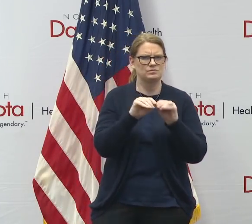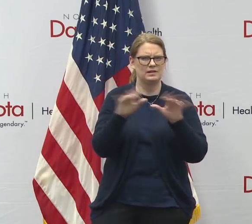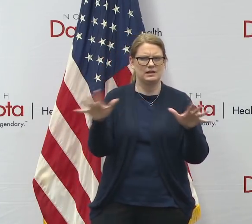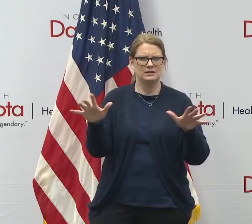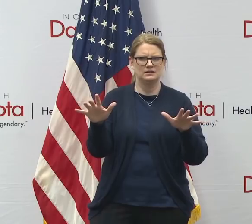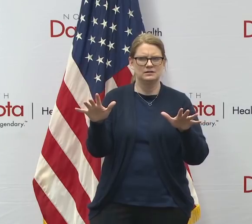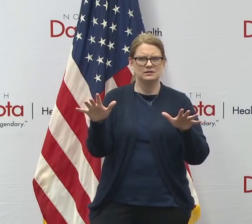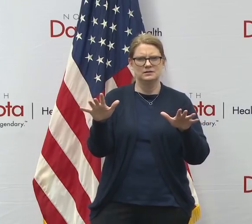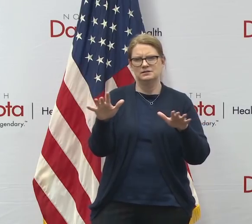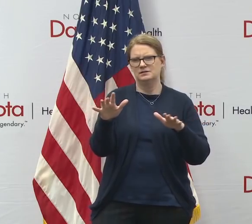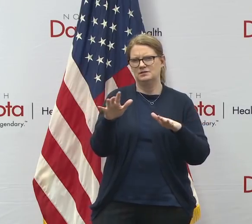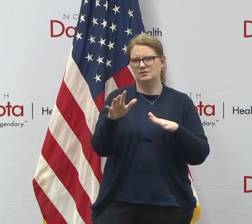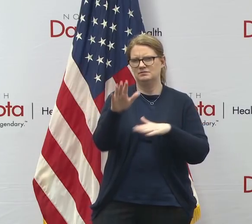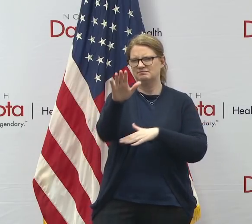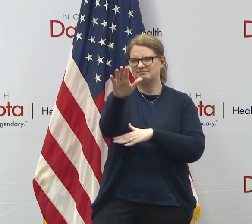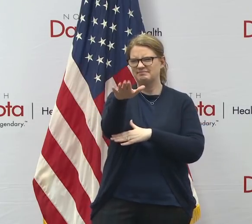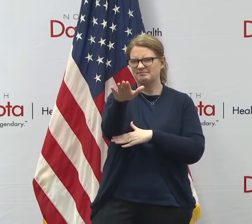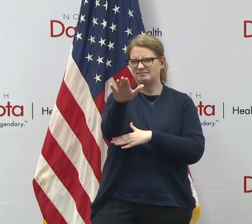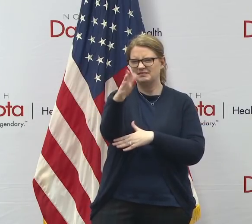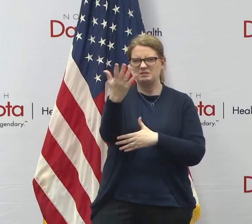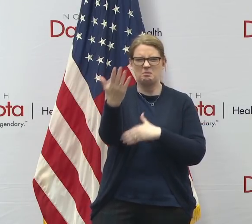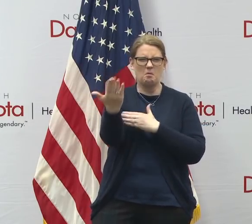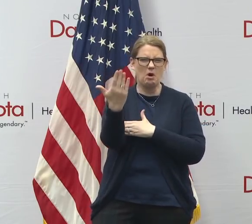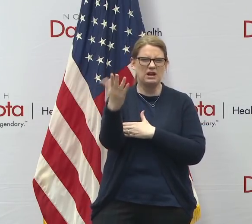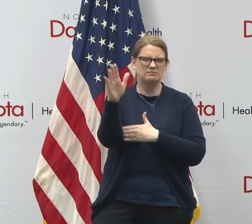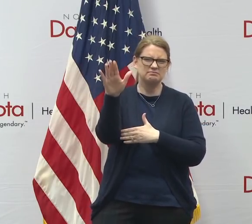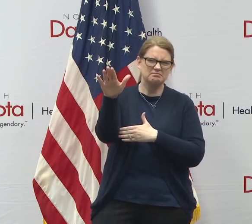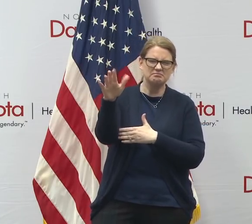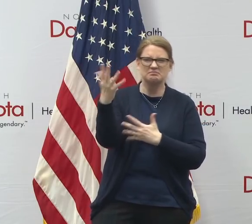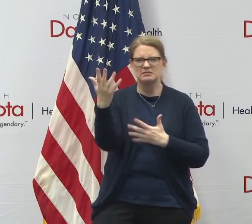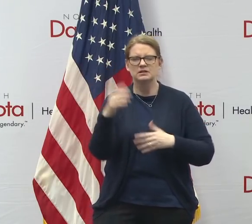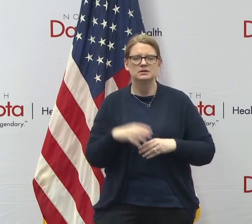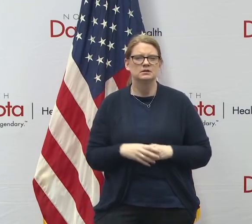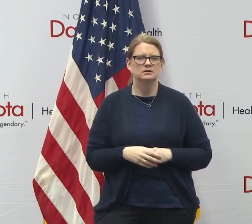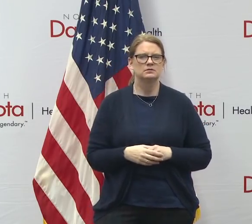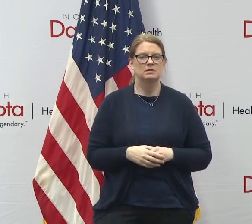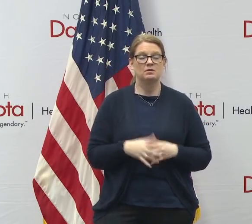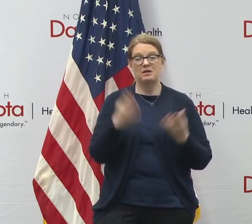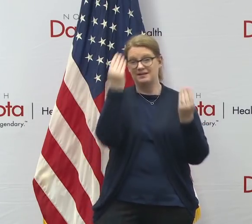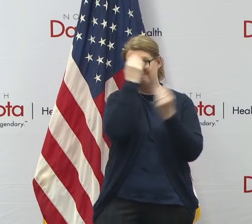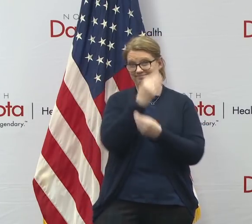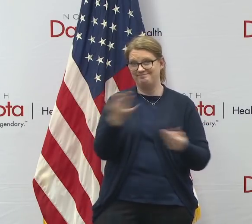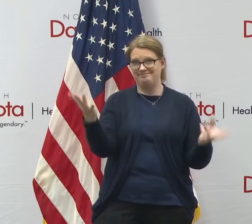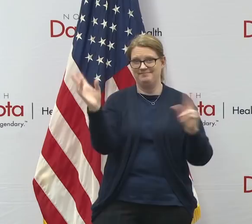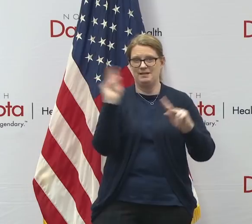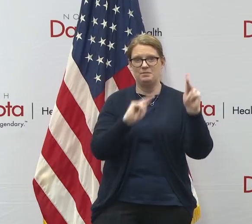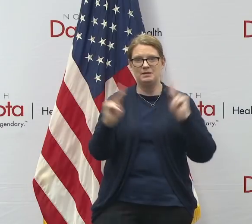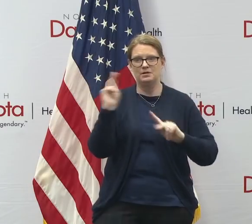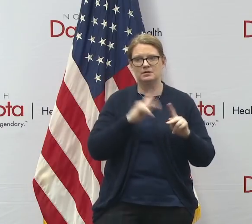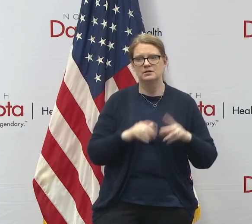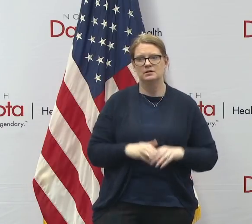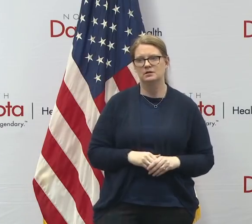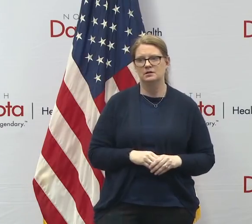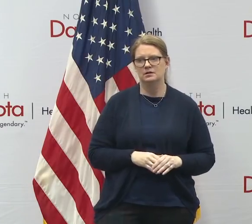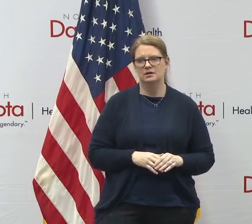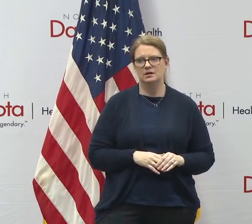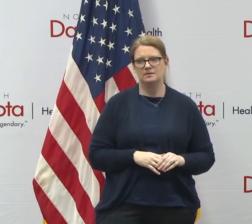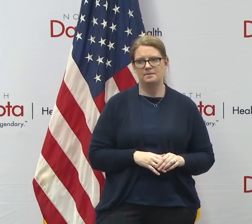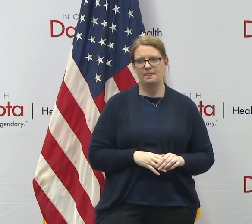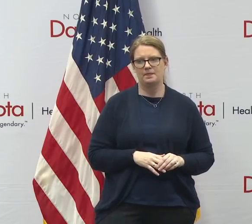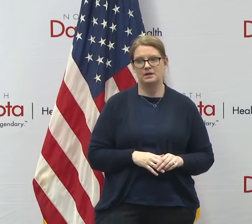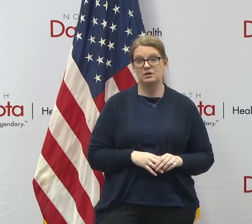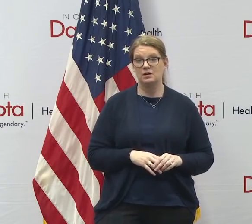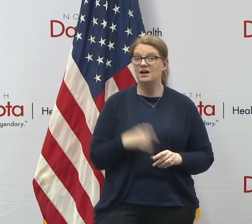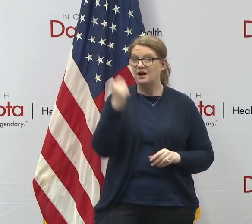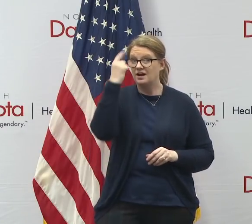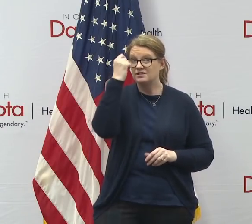late morning after we'd been notified. But again, we want to inform the public as quick as we can. But of course, we do not want to be ahead of any